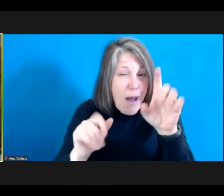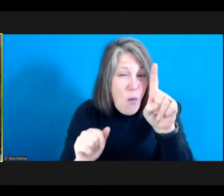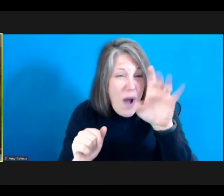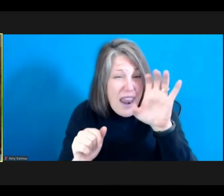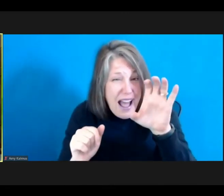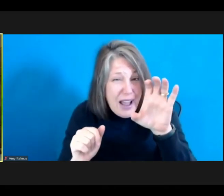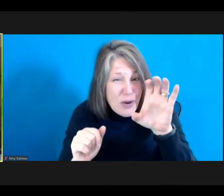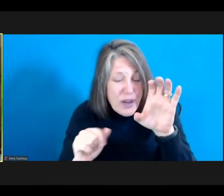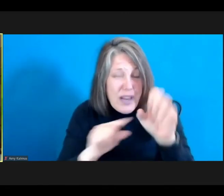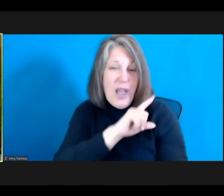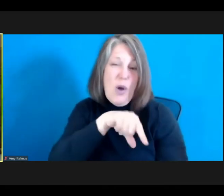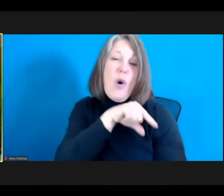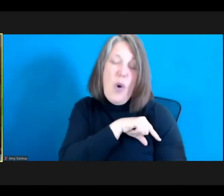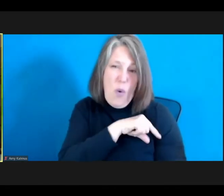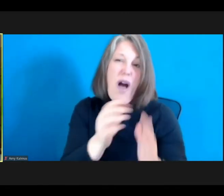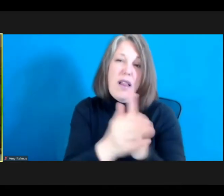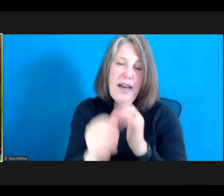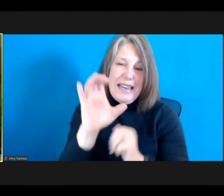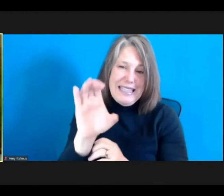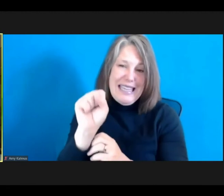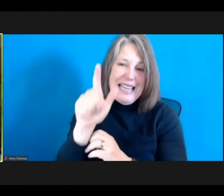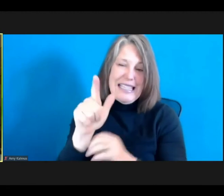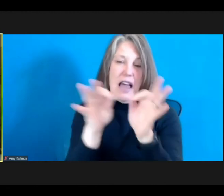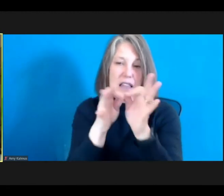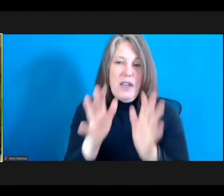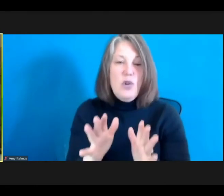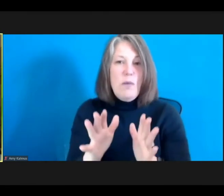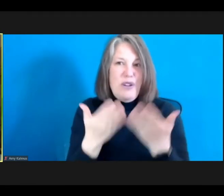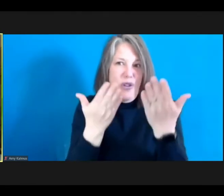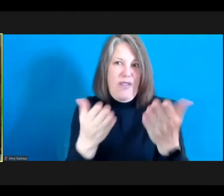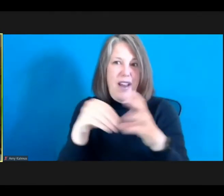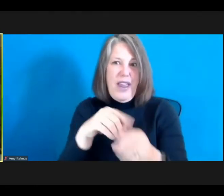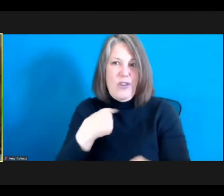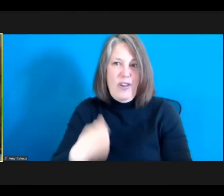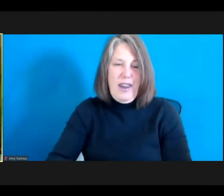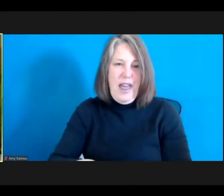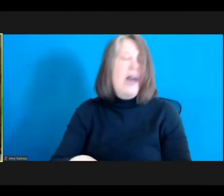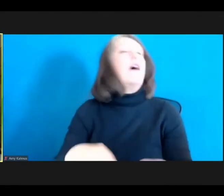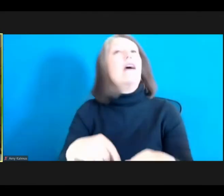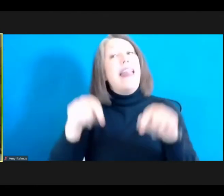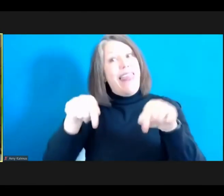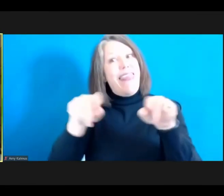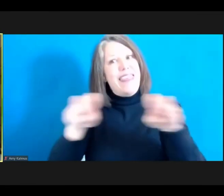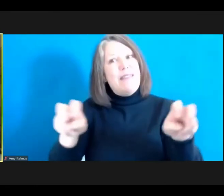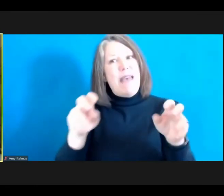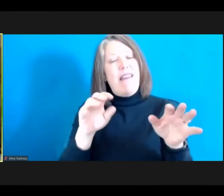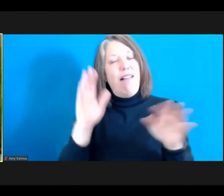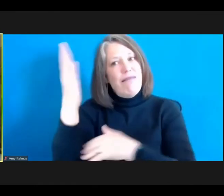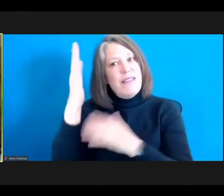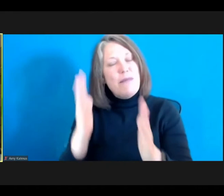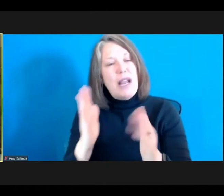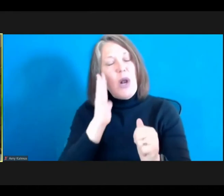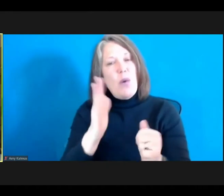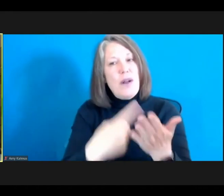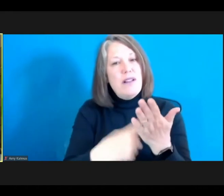approximately 100 qualified CSL interpreters are in the country. This panel will highlight the